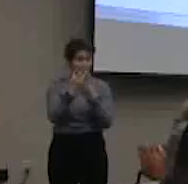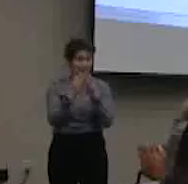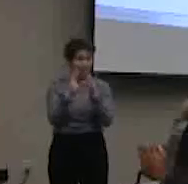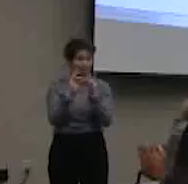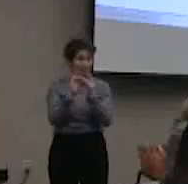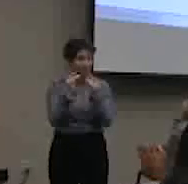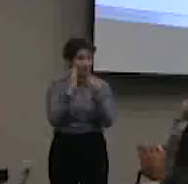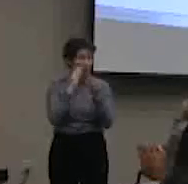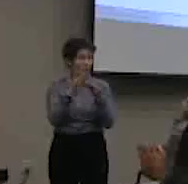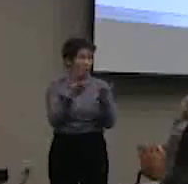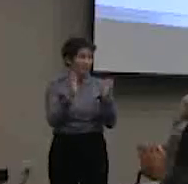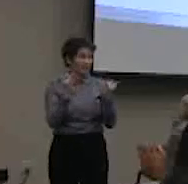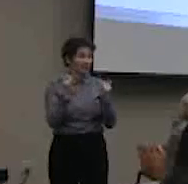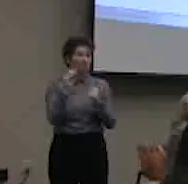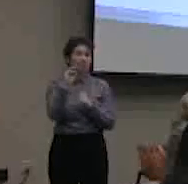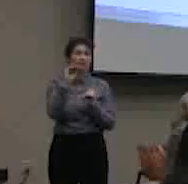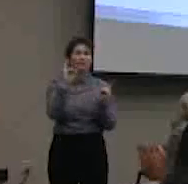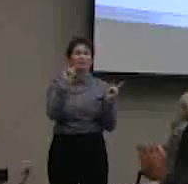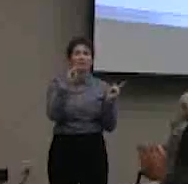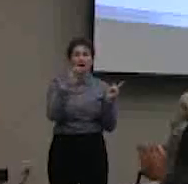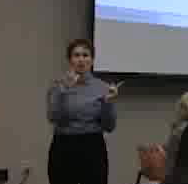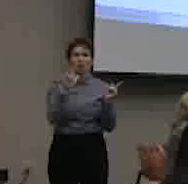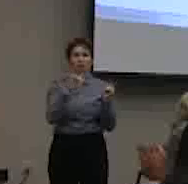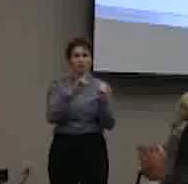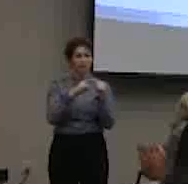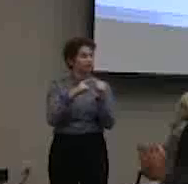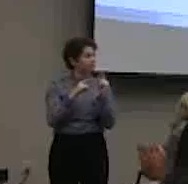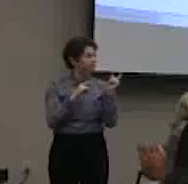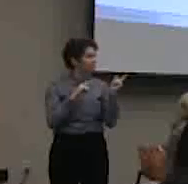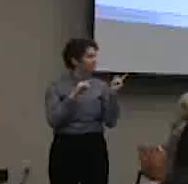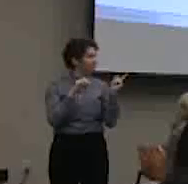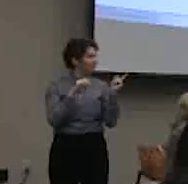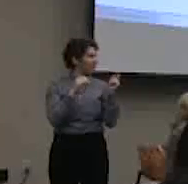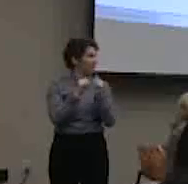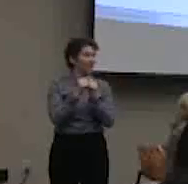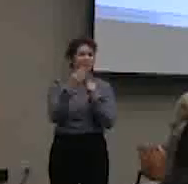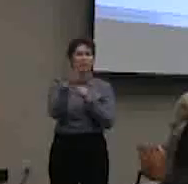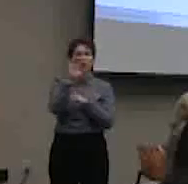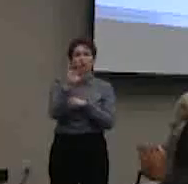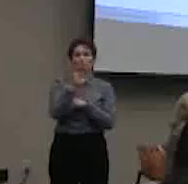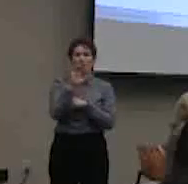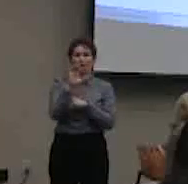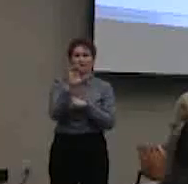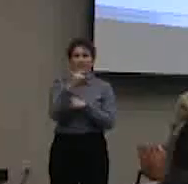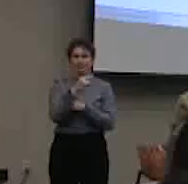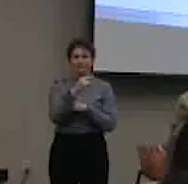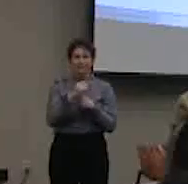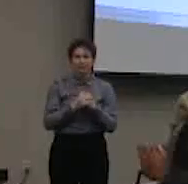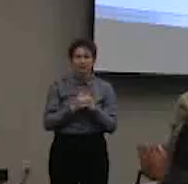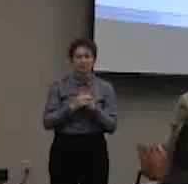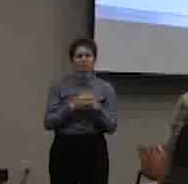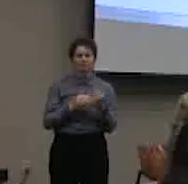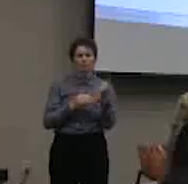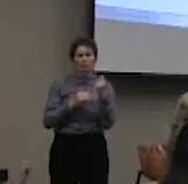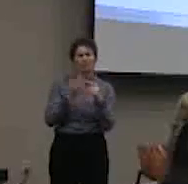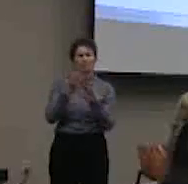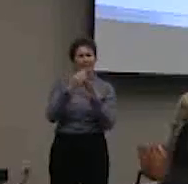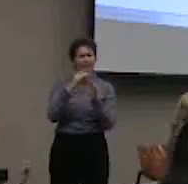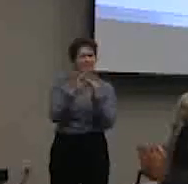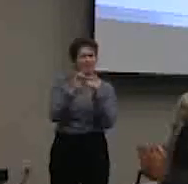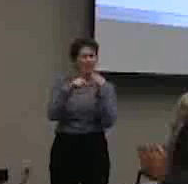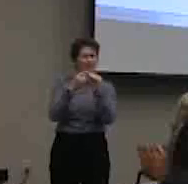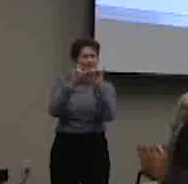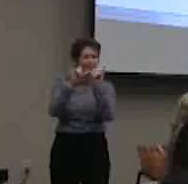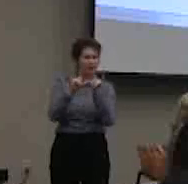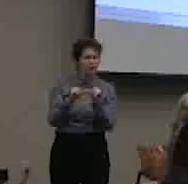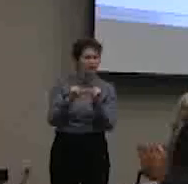floor, Michael. Michael Tiffin with the Blue Cross Foundation. So I guess one of my questions is sort of to that last point around metrics. So these are